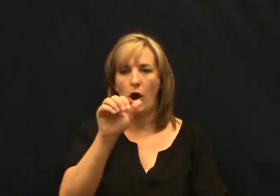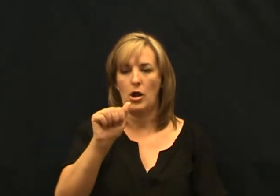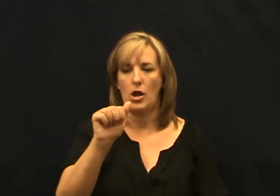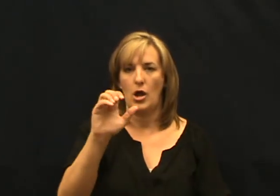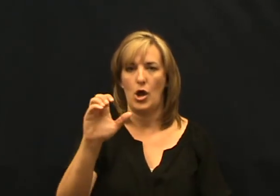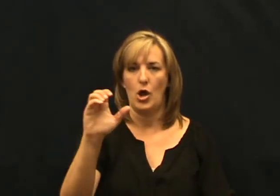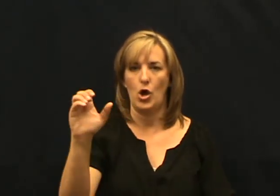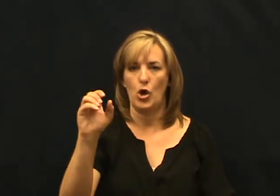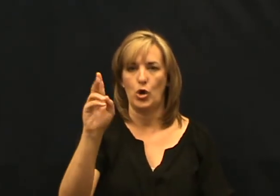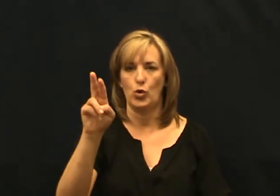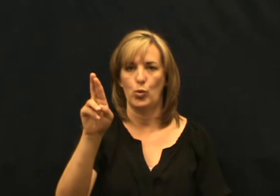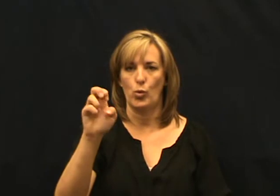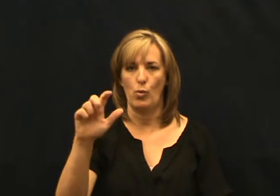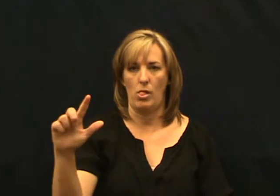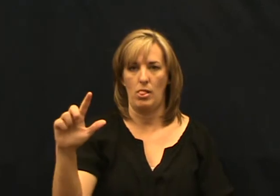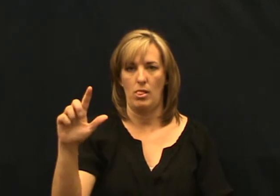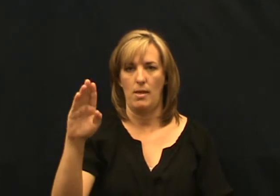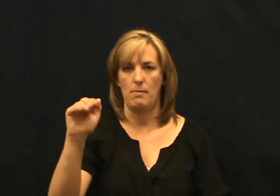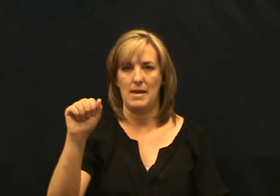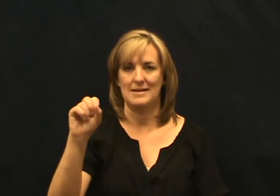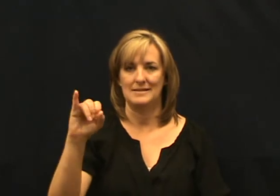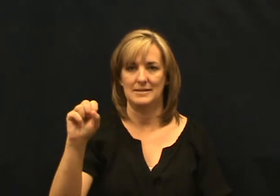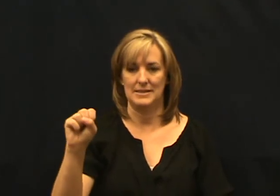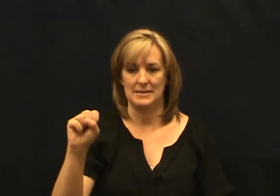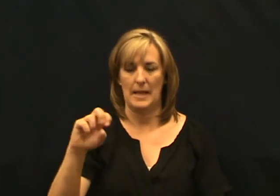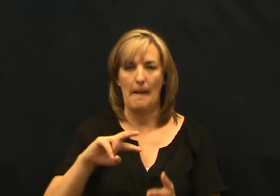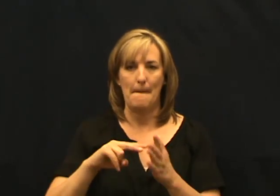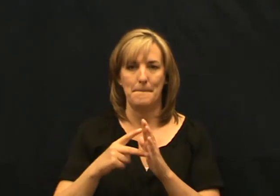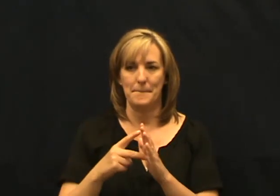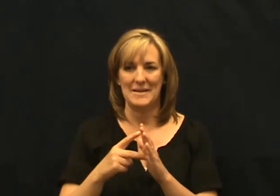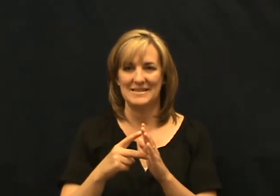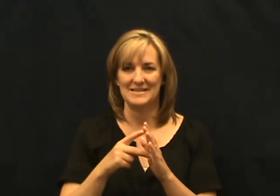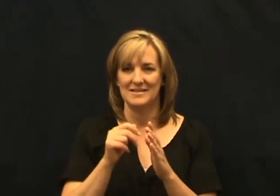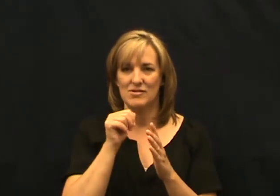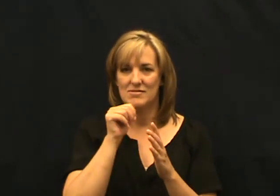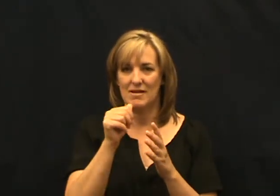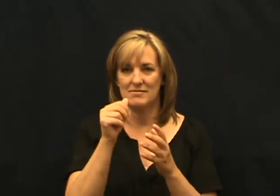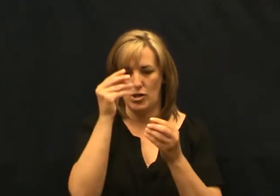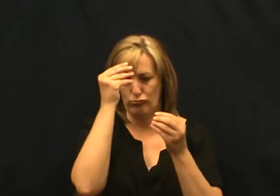when we incur expenses, but it doesn't really tell us much about our cash position.